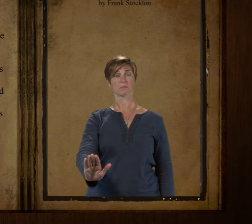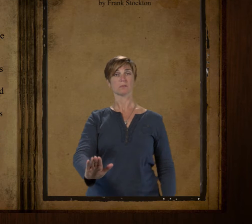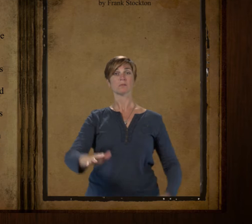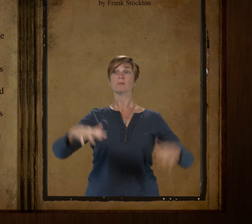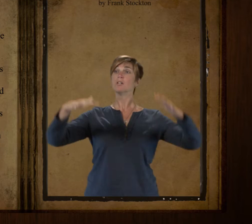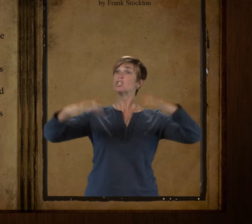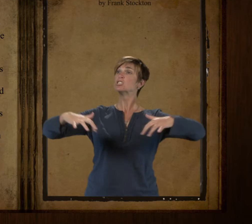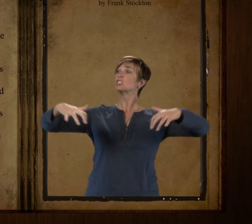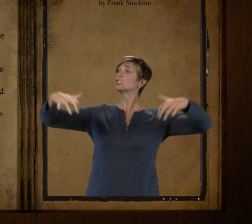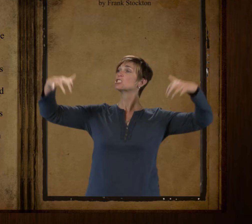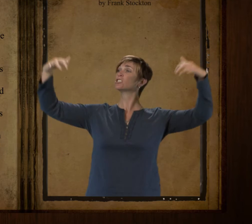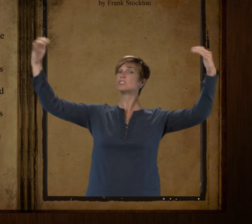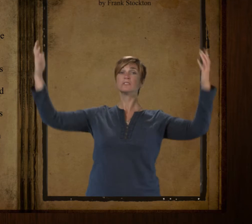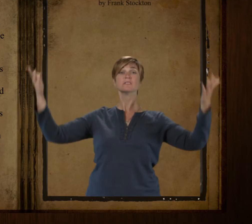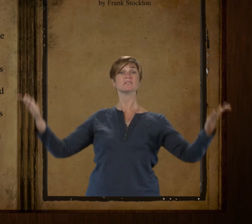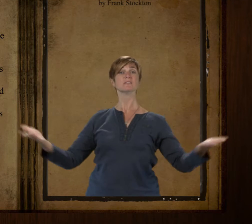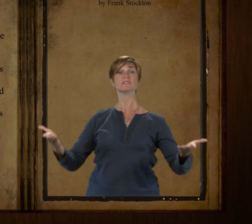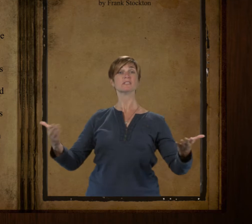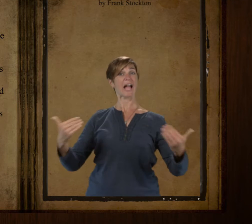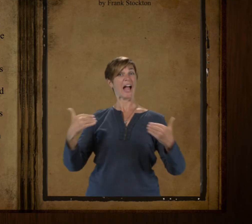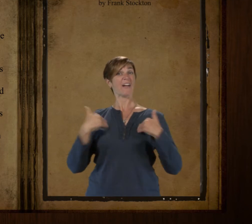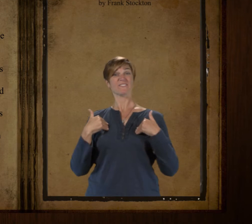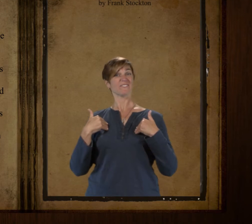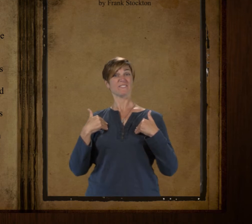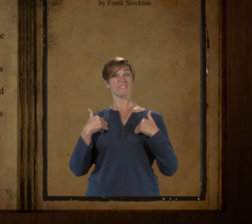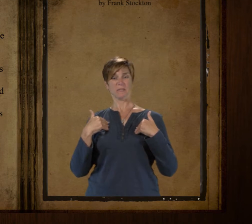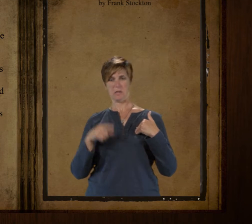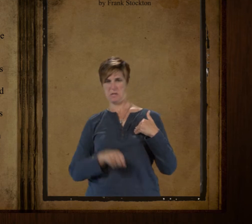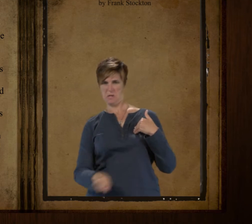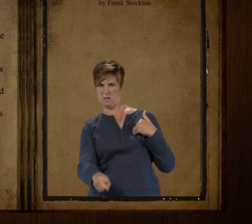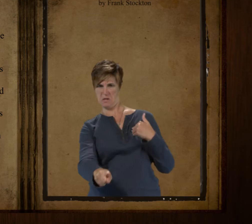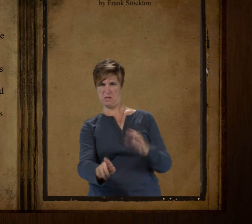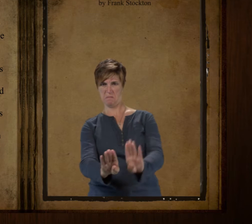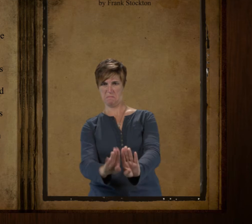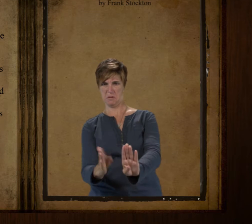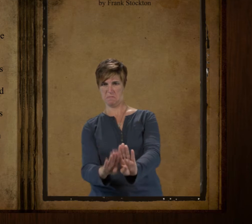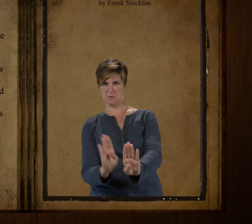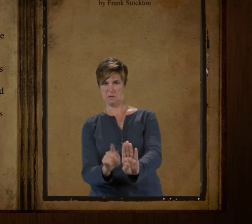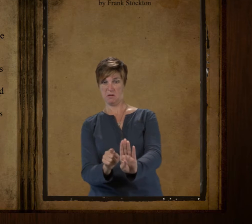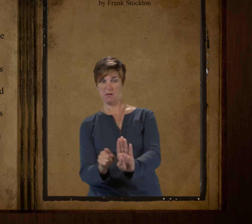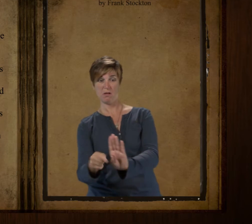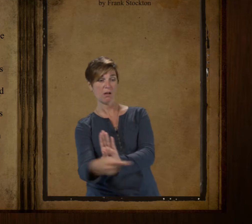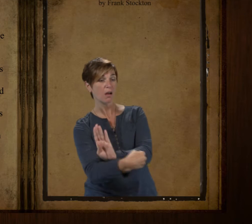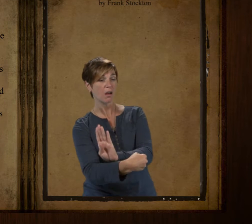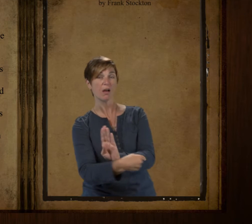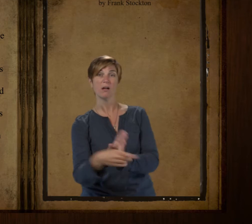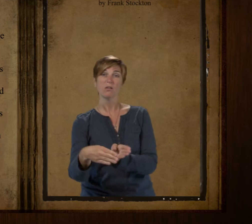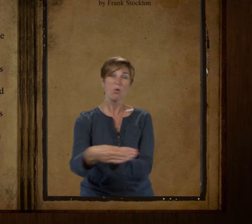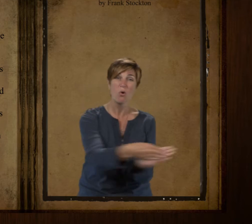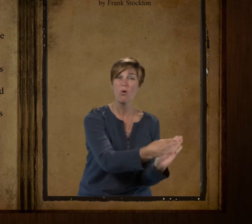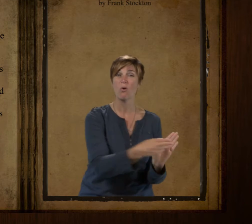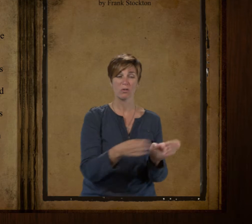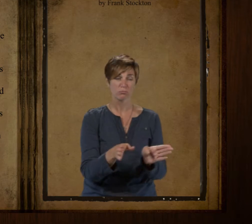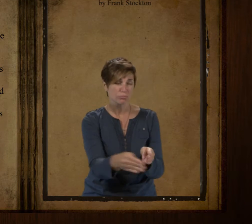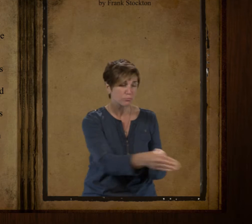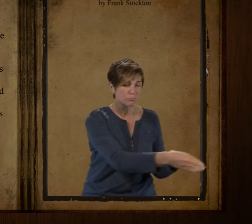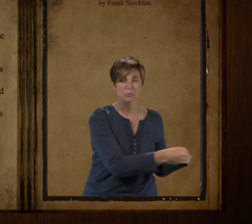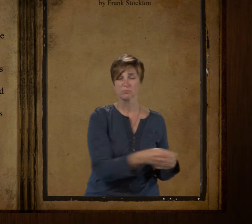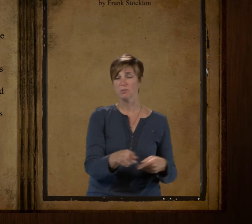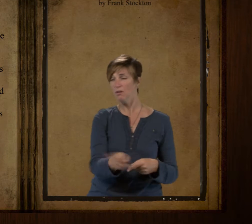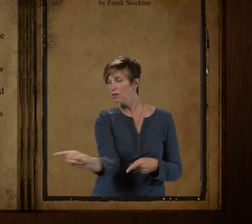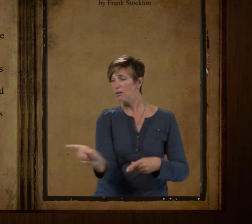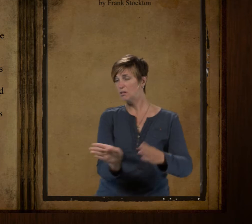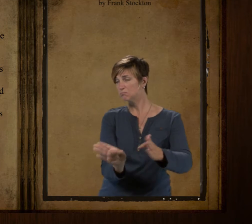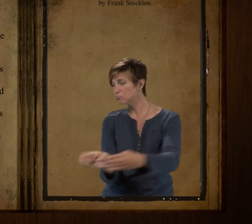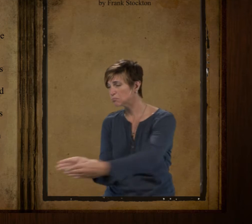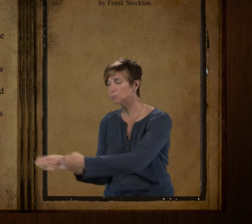hungry jaws, but for purposes far better adapted to widen and develop the mental energies of